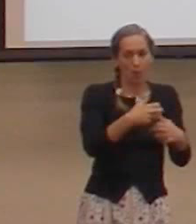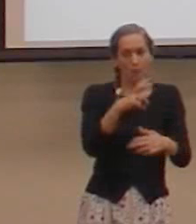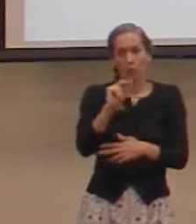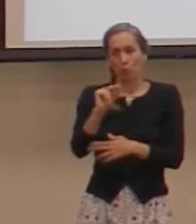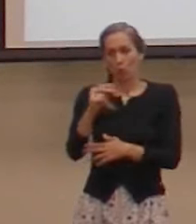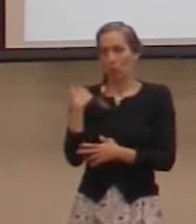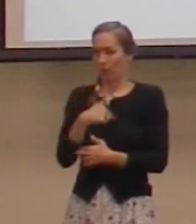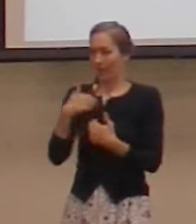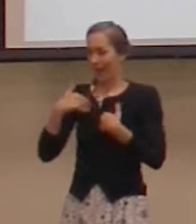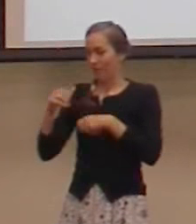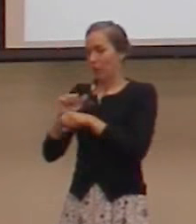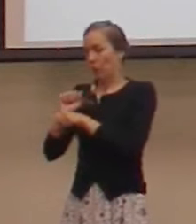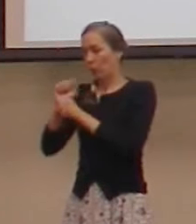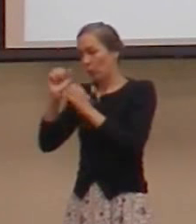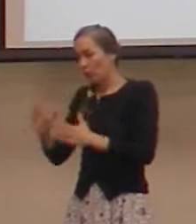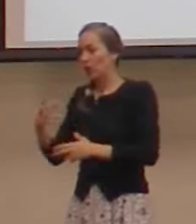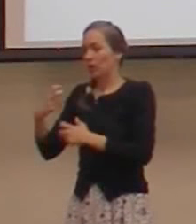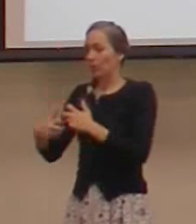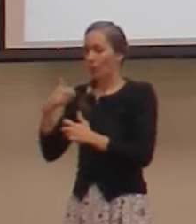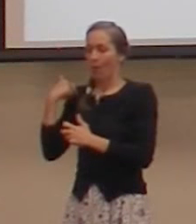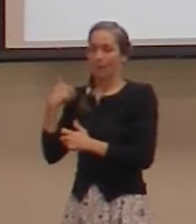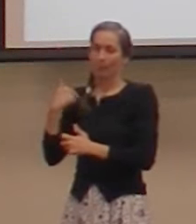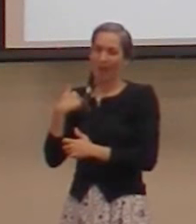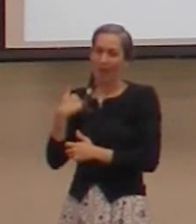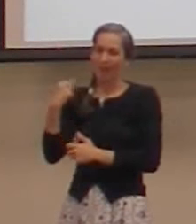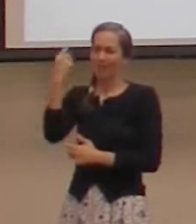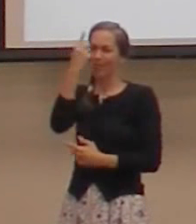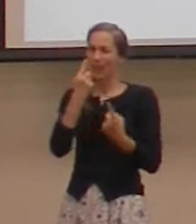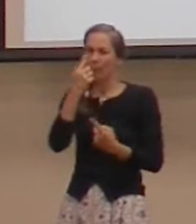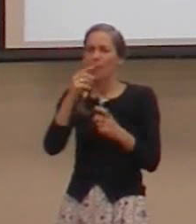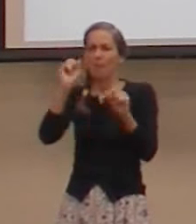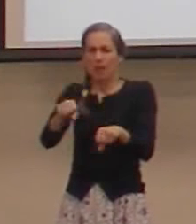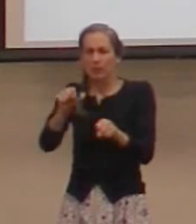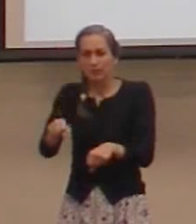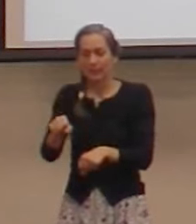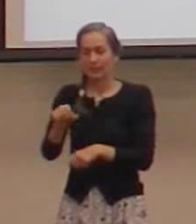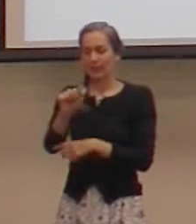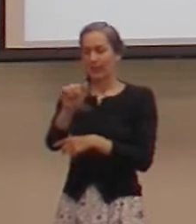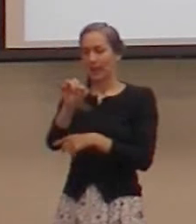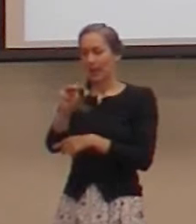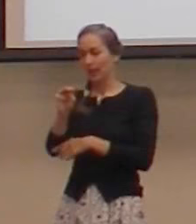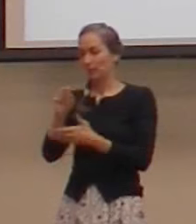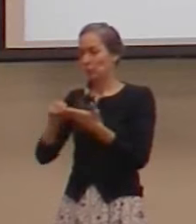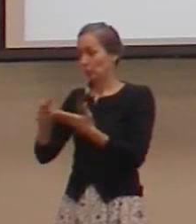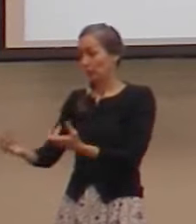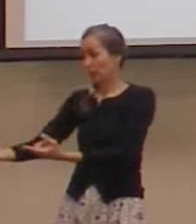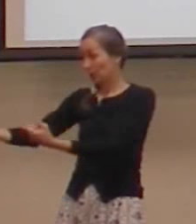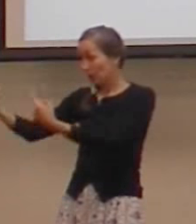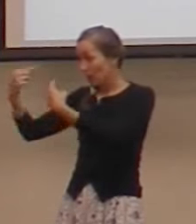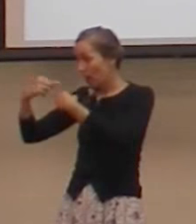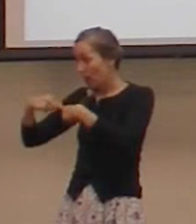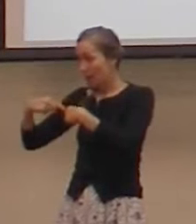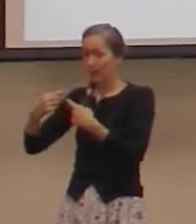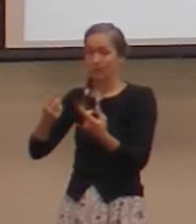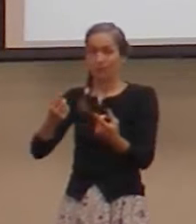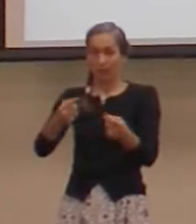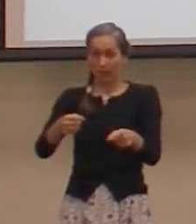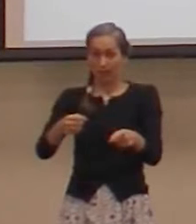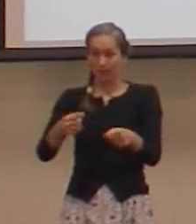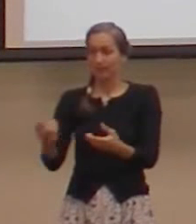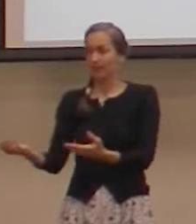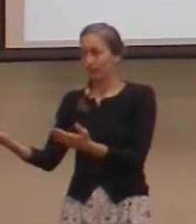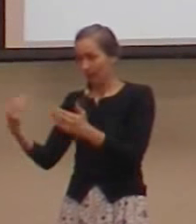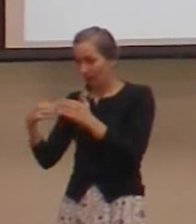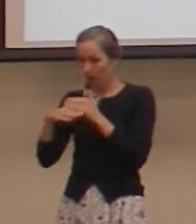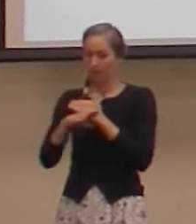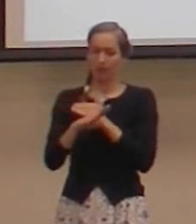more workers. And I think about the potential that lies as AIM students come here, and what usually will happen is they'll come